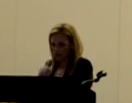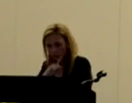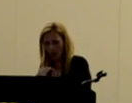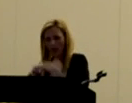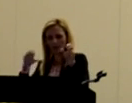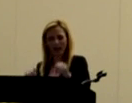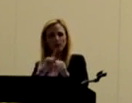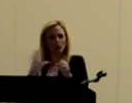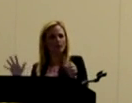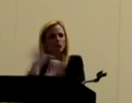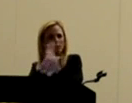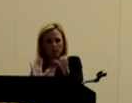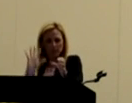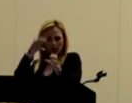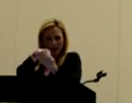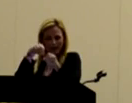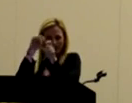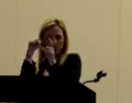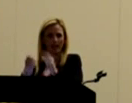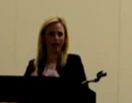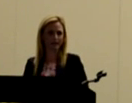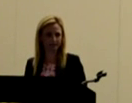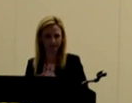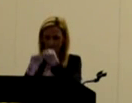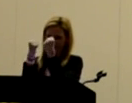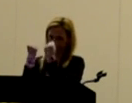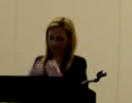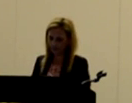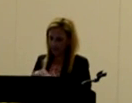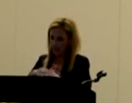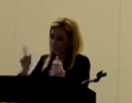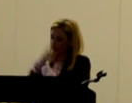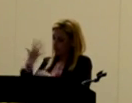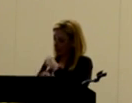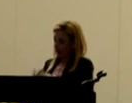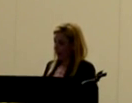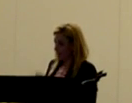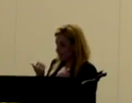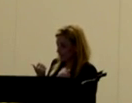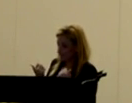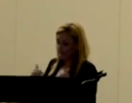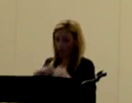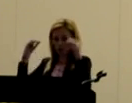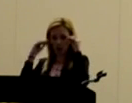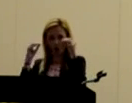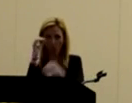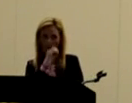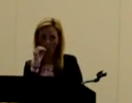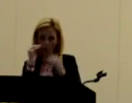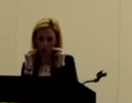on to make sure that I would fully participate in society. For the first 5 years of my life, I was taught the oral